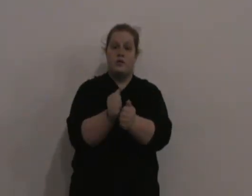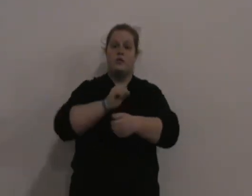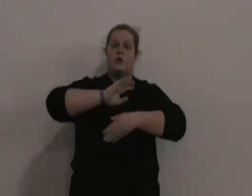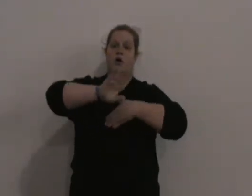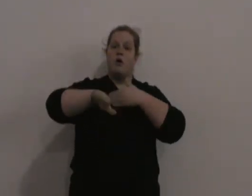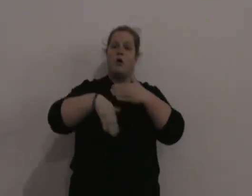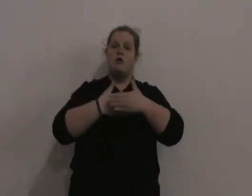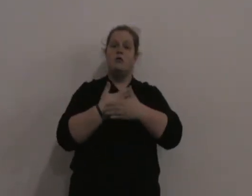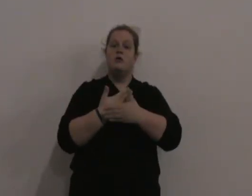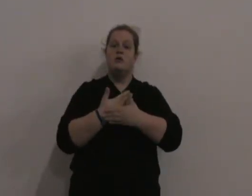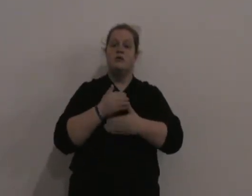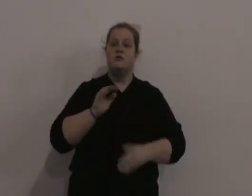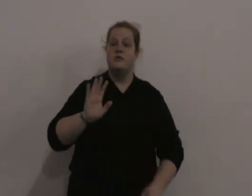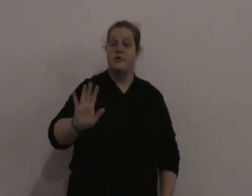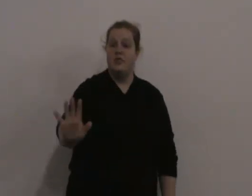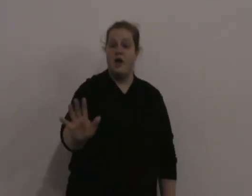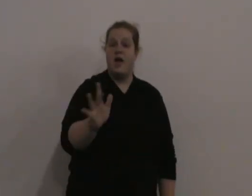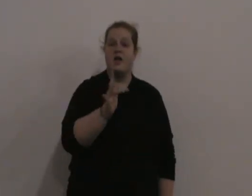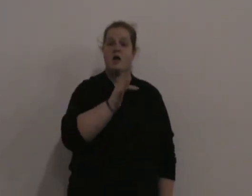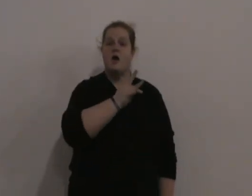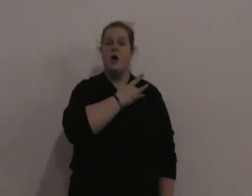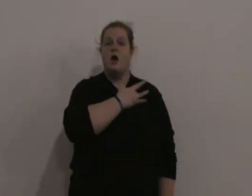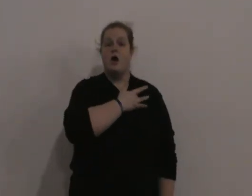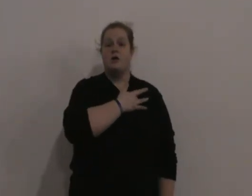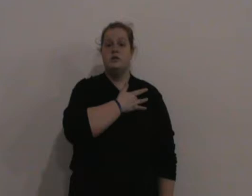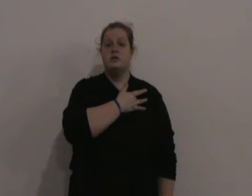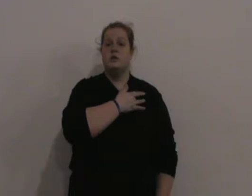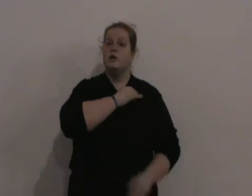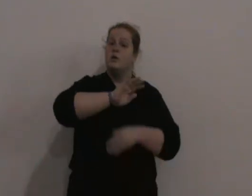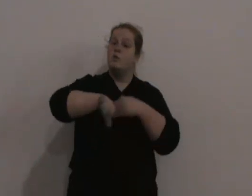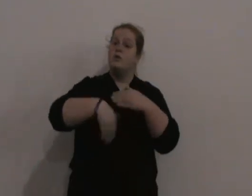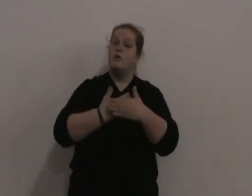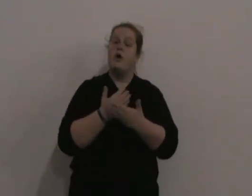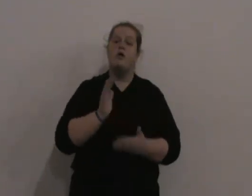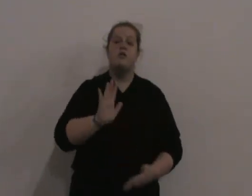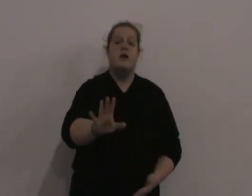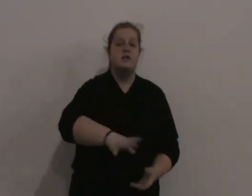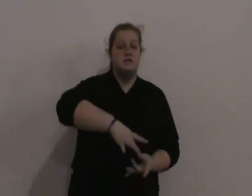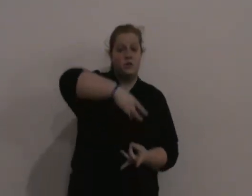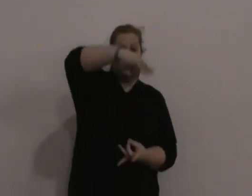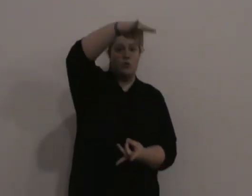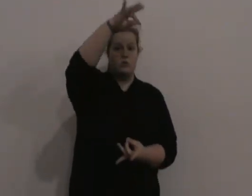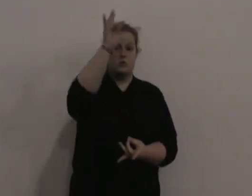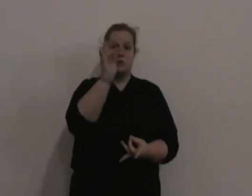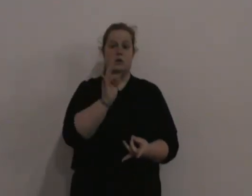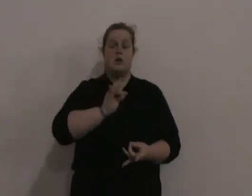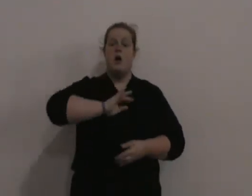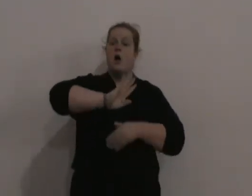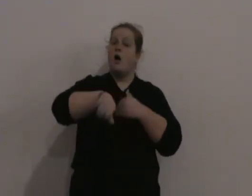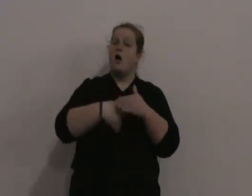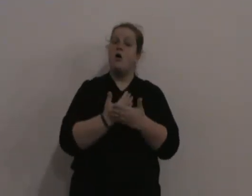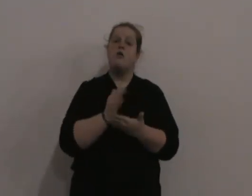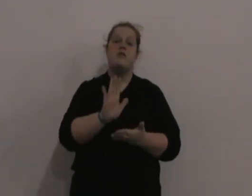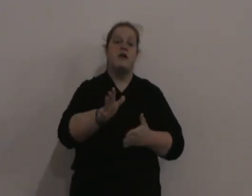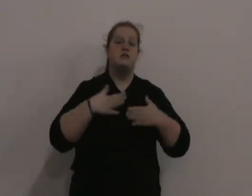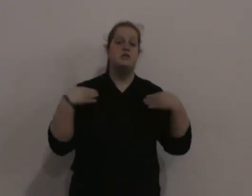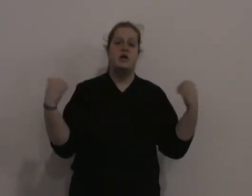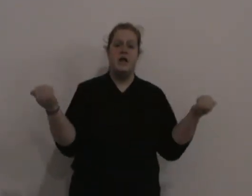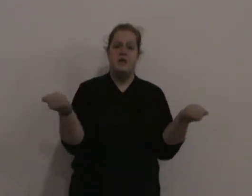with all thy heart, with all thy soul, all thy strength,